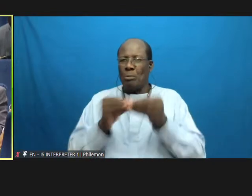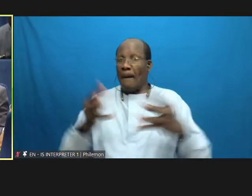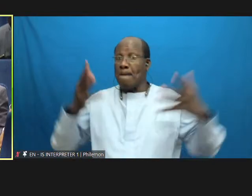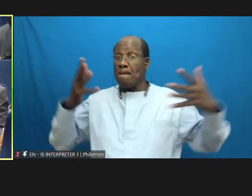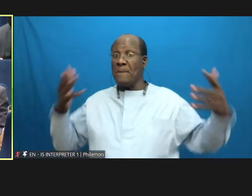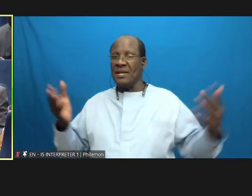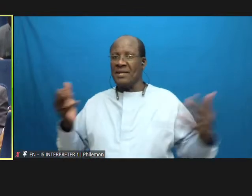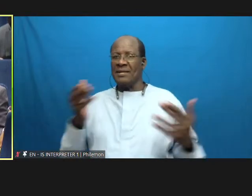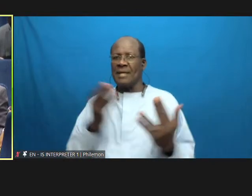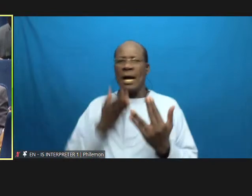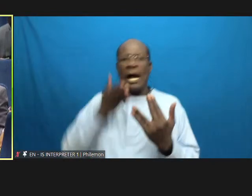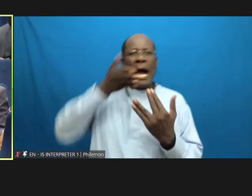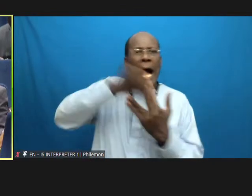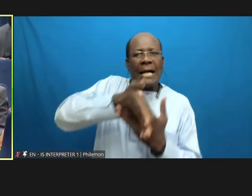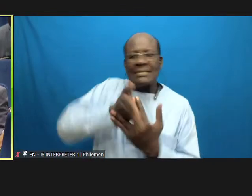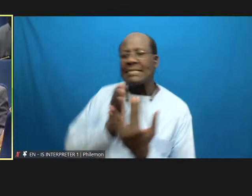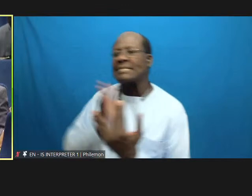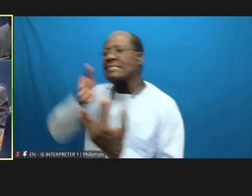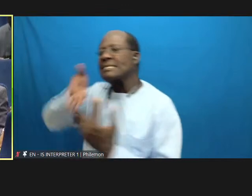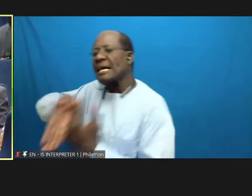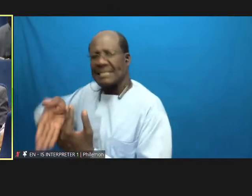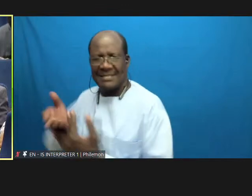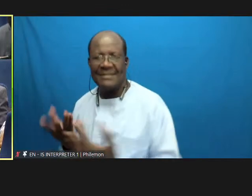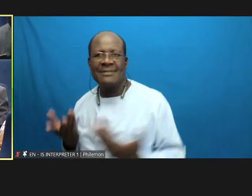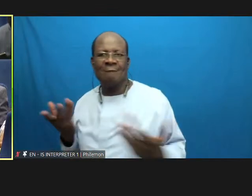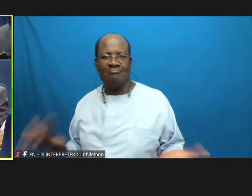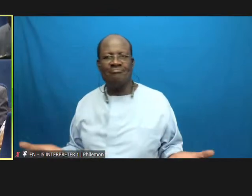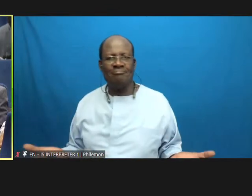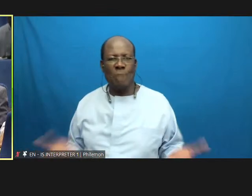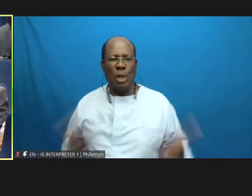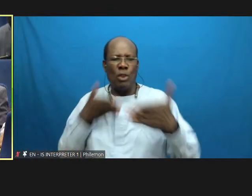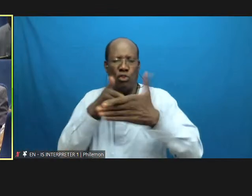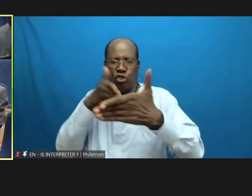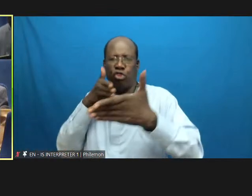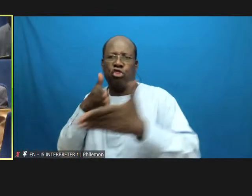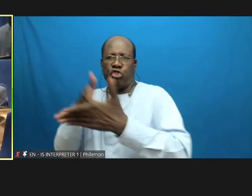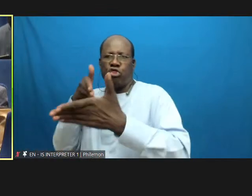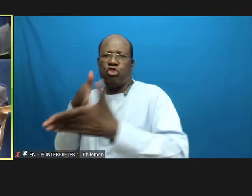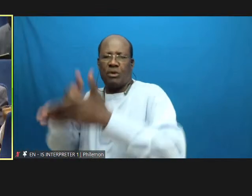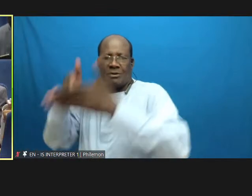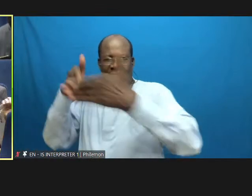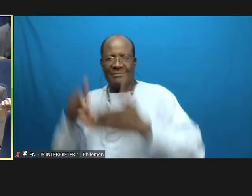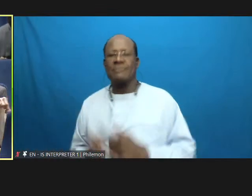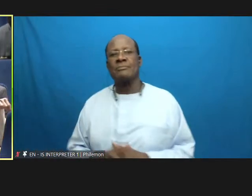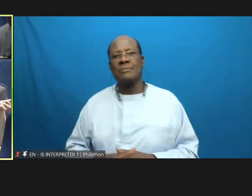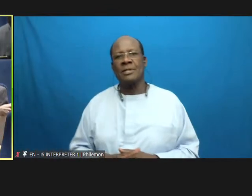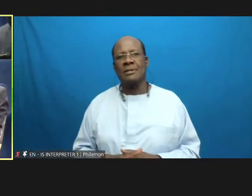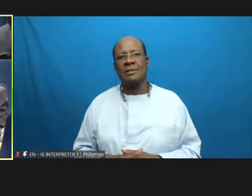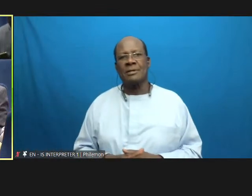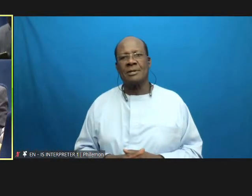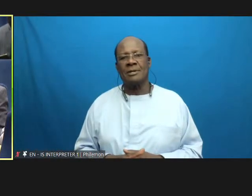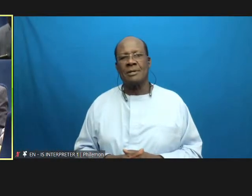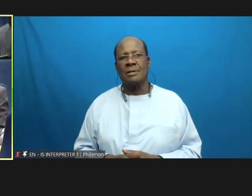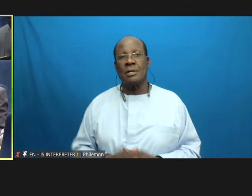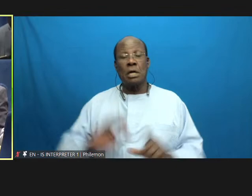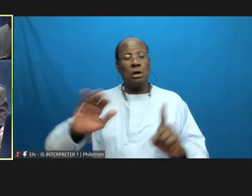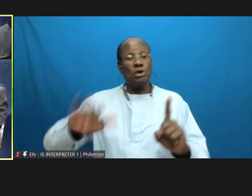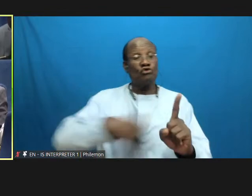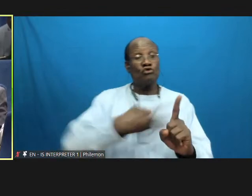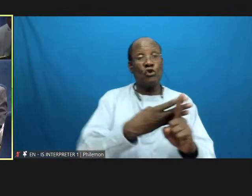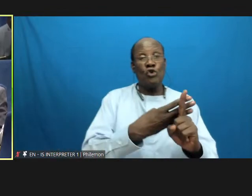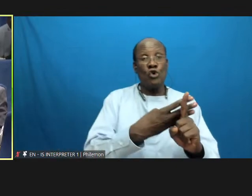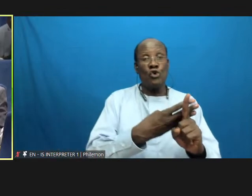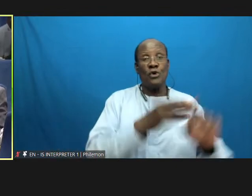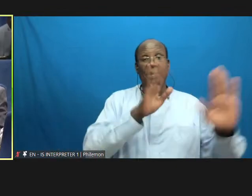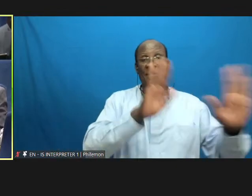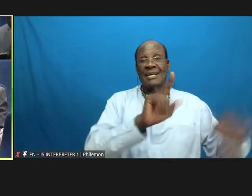maybe 6 and 11 and maybe 17, again, we are looking at the issue